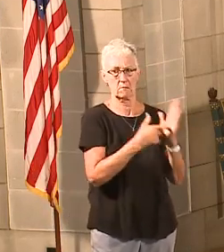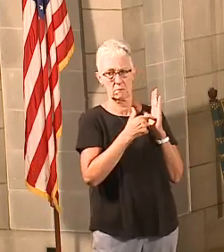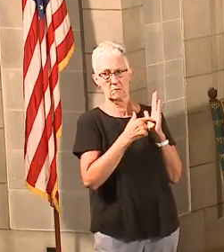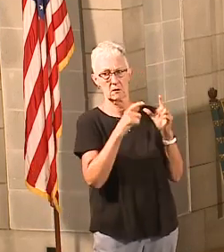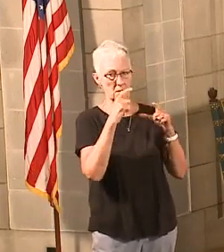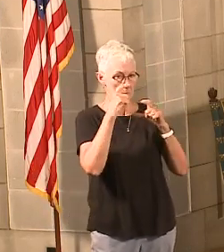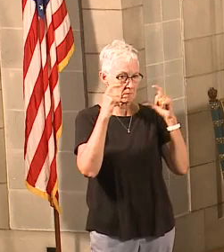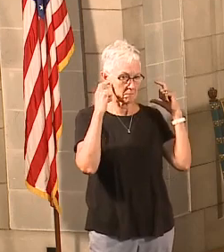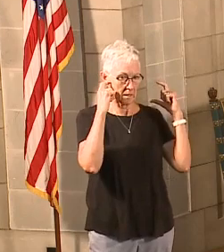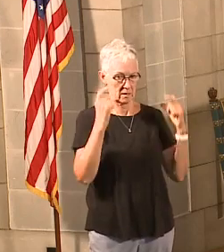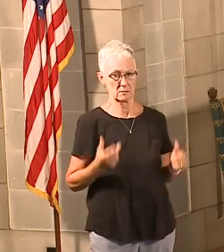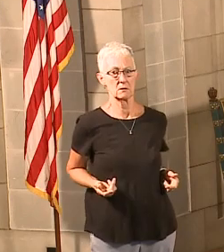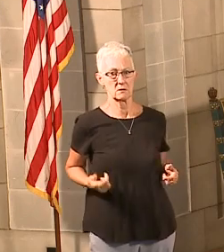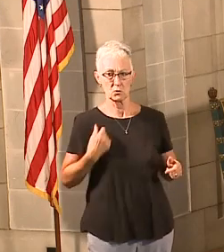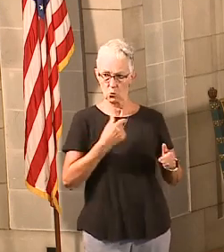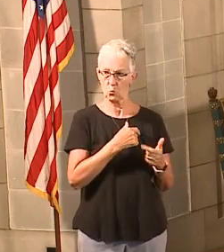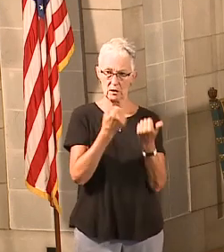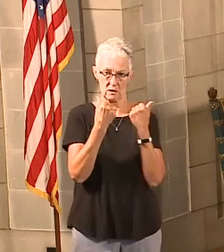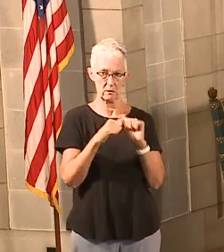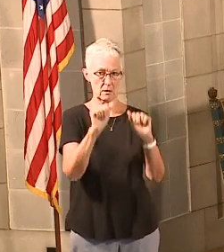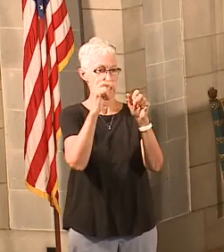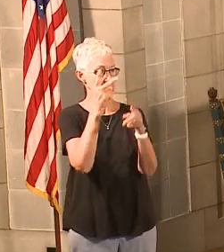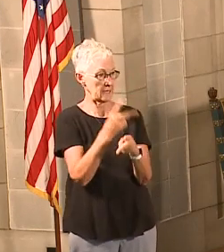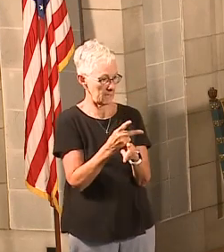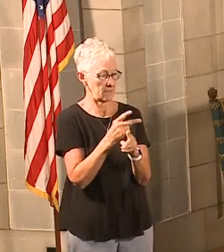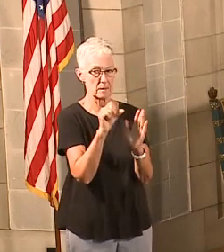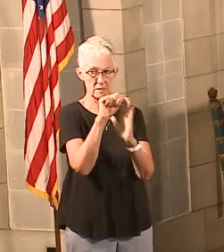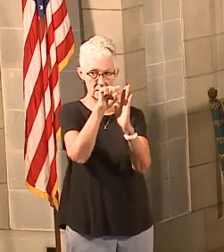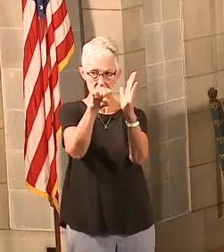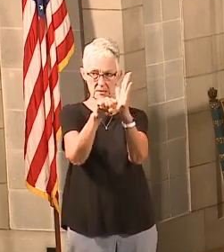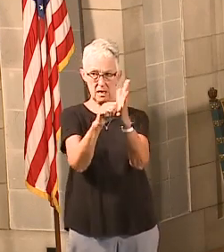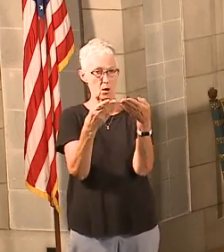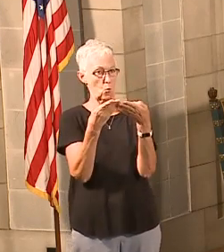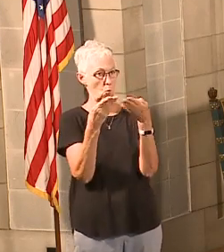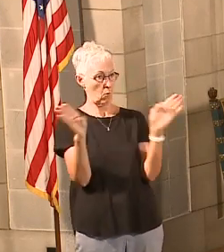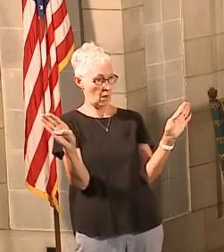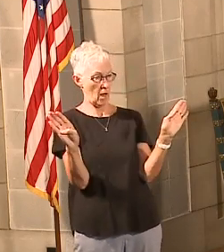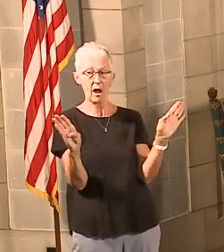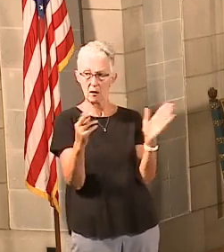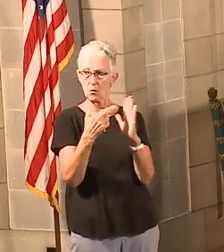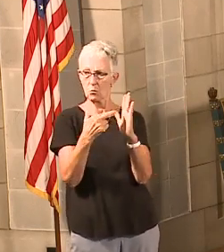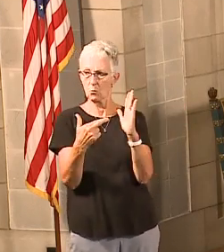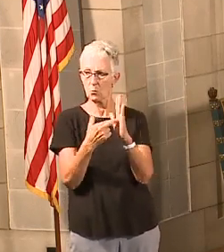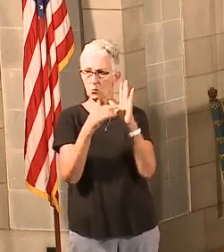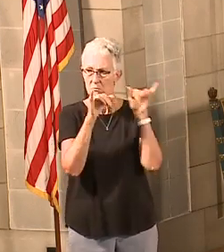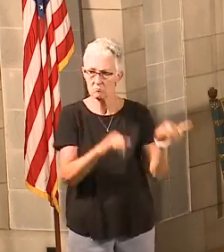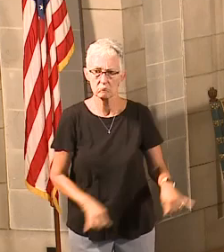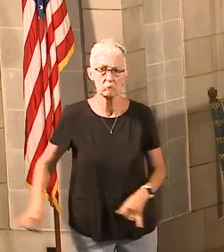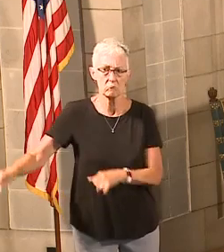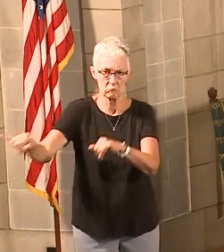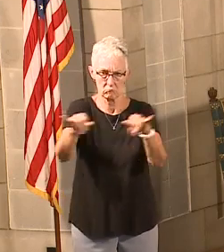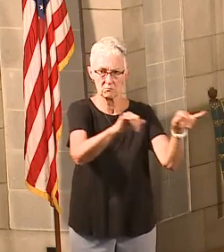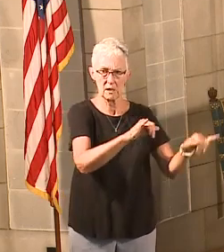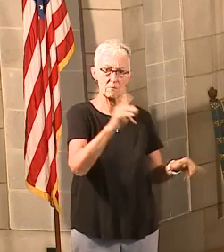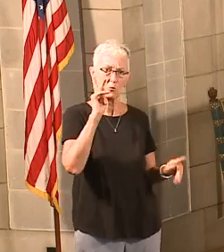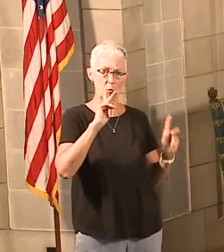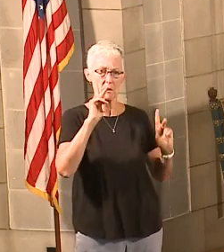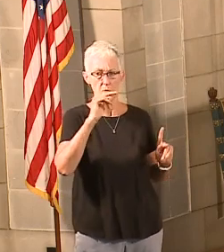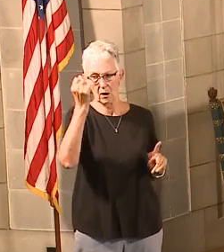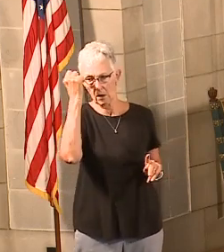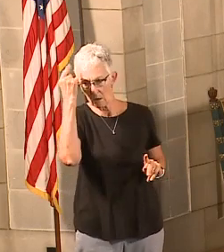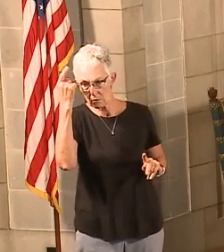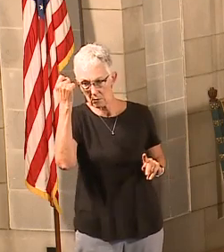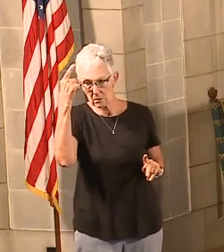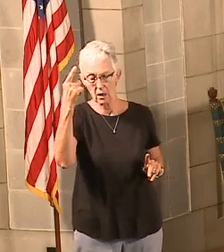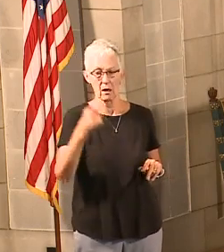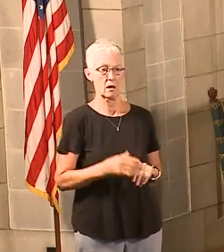keep the state relatively together so that people would understand where we are with regard to restrictions and so forth, so that they